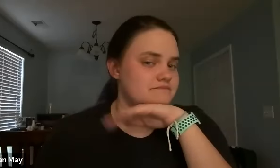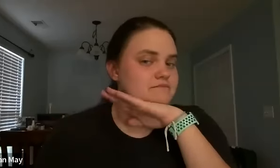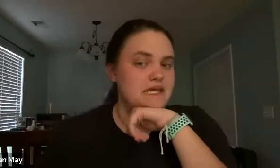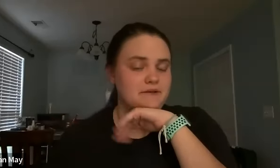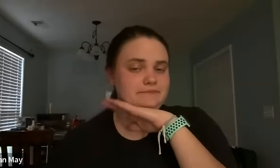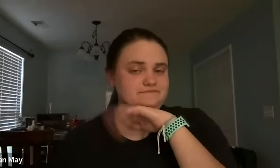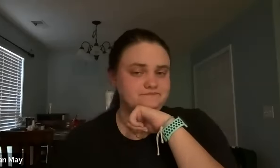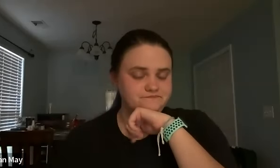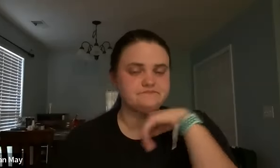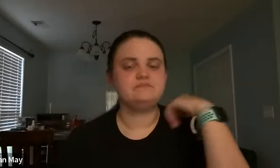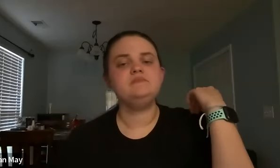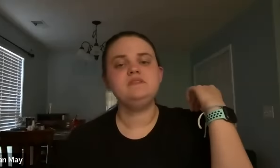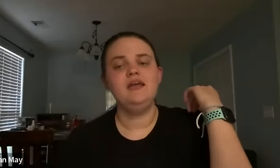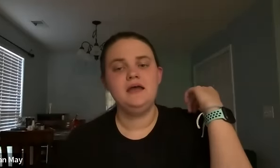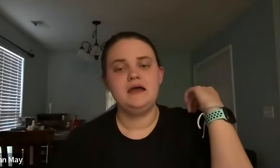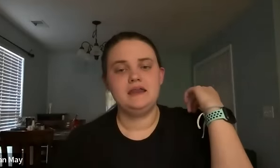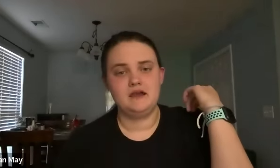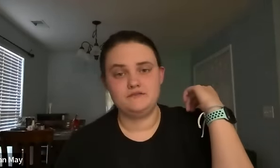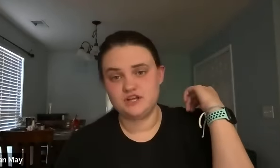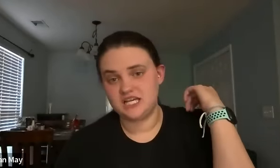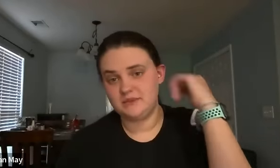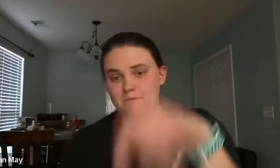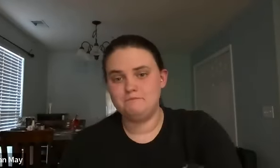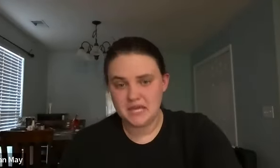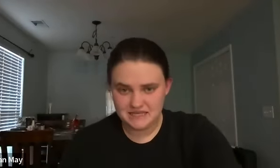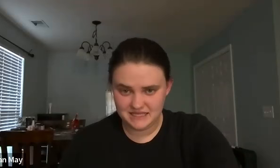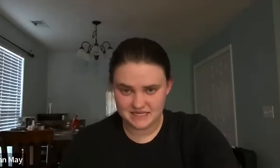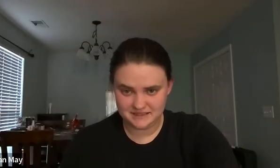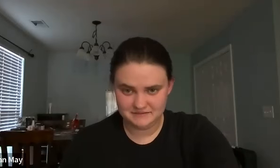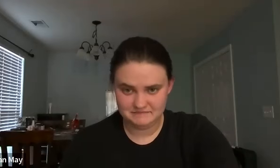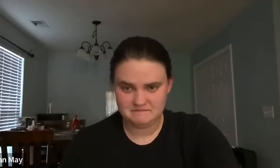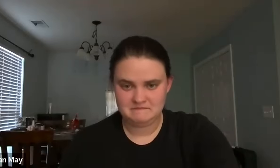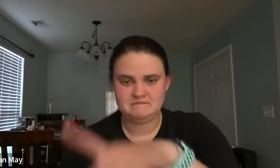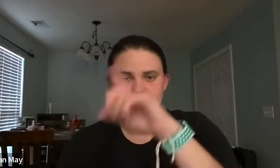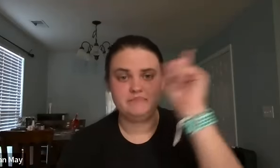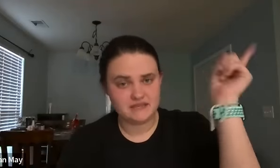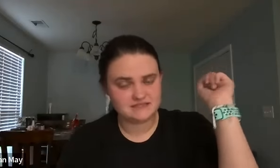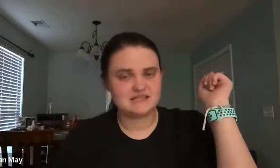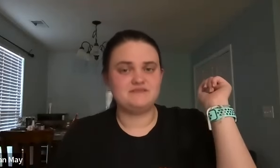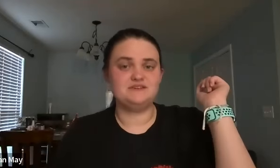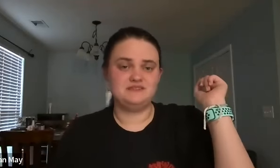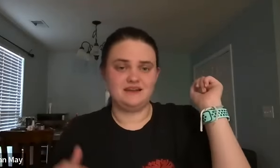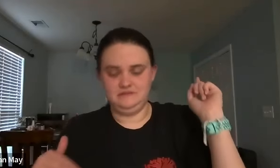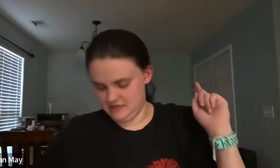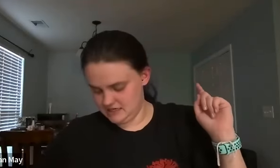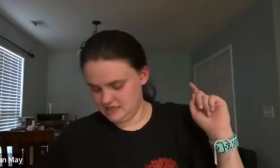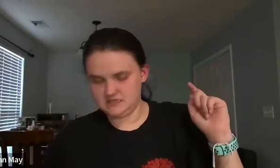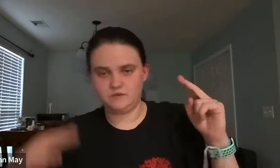pig. Now, if you're talking about bacon, bacon does have its own sign, and it is going to be